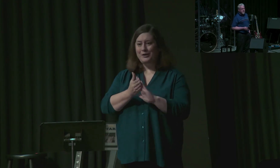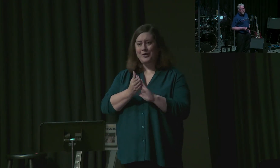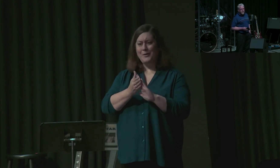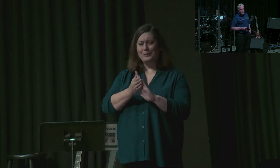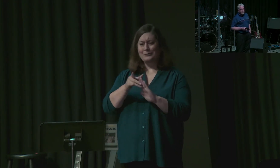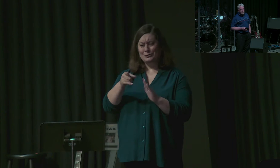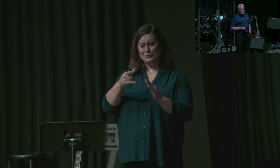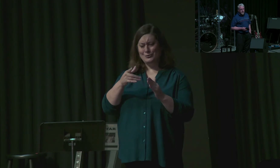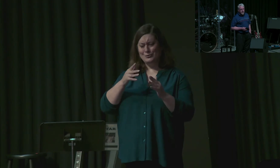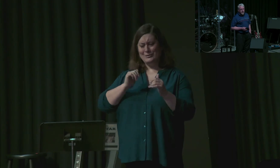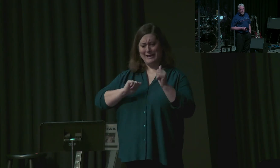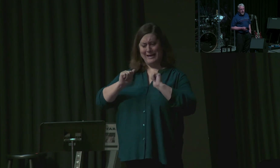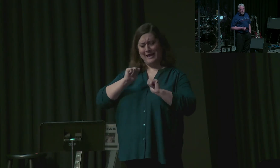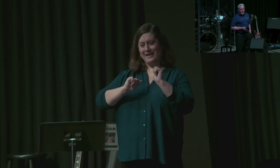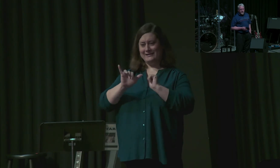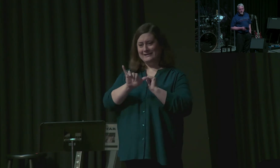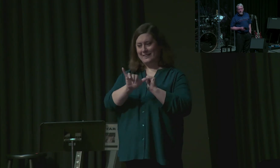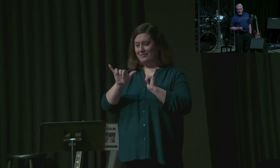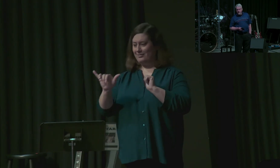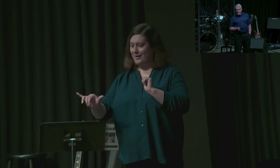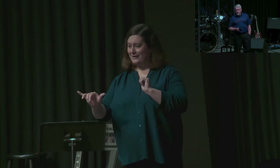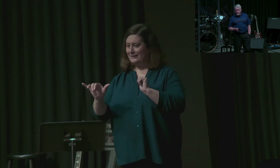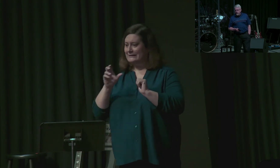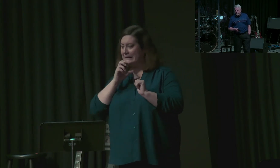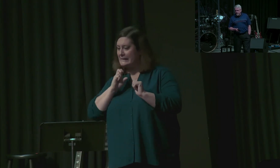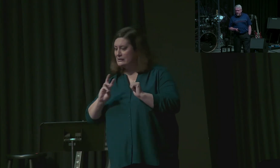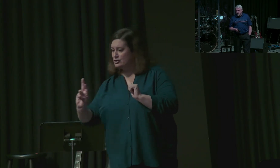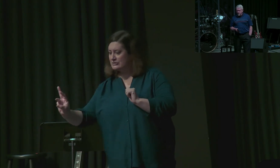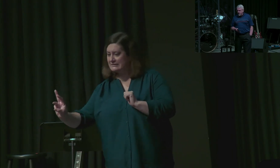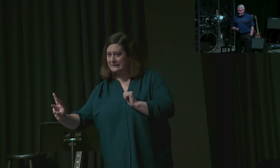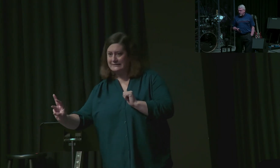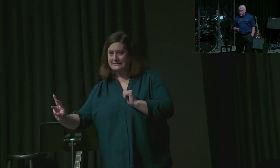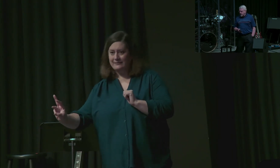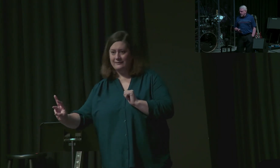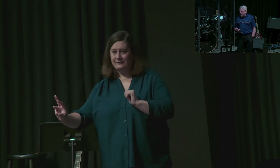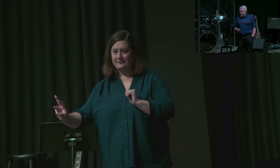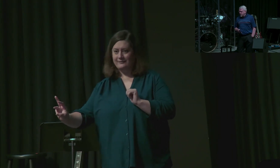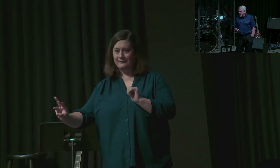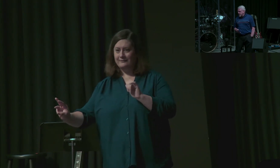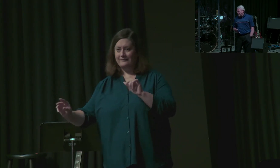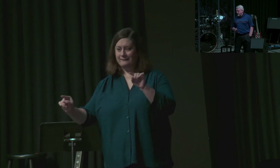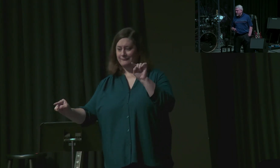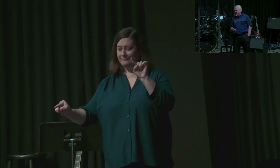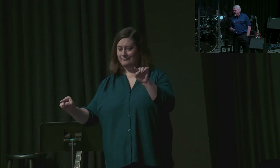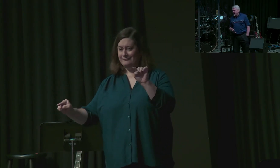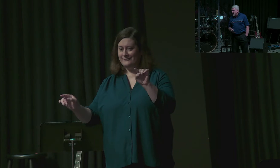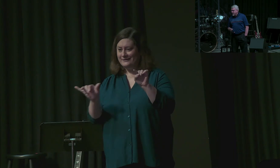difficult. And the disconnect between what you see and what you're